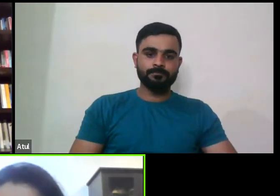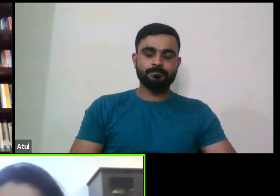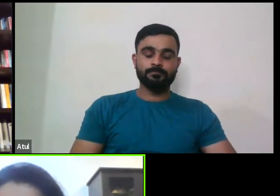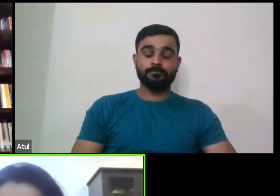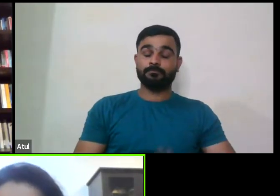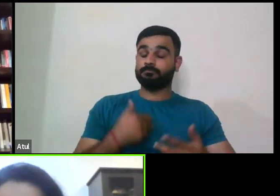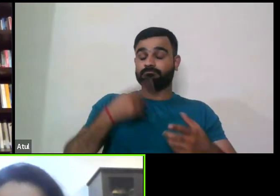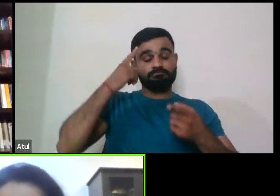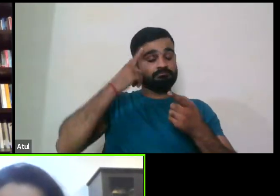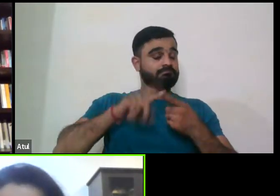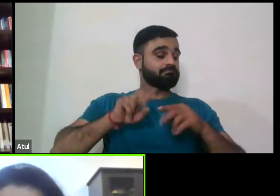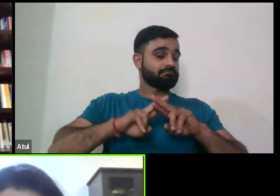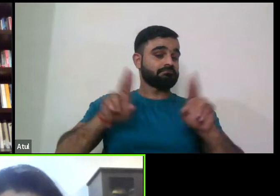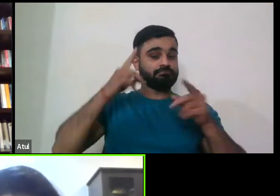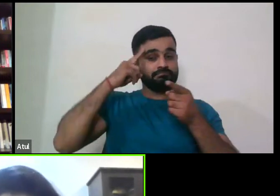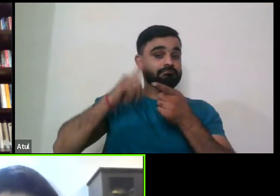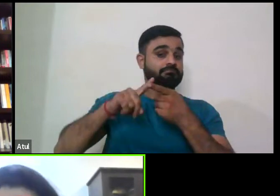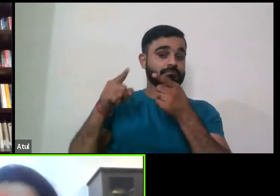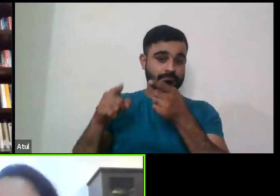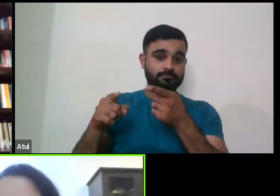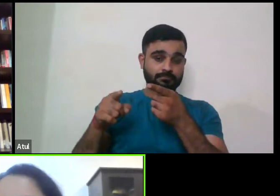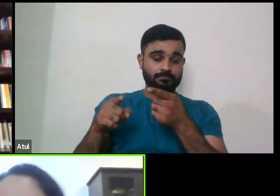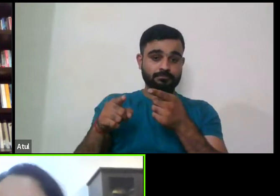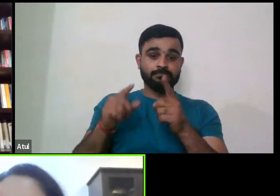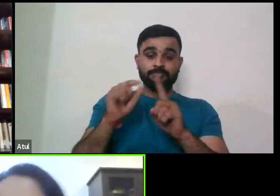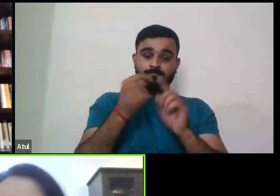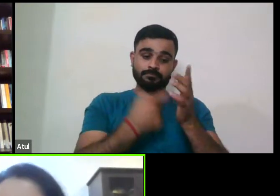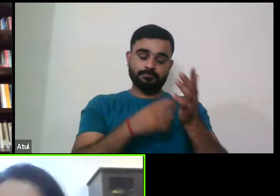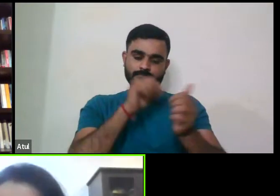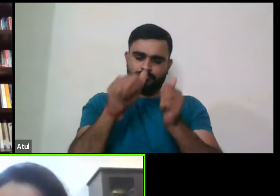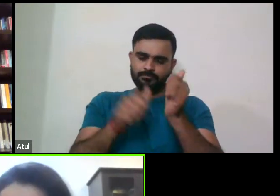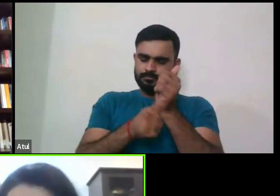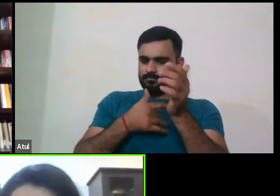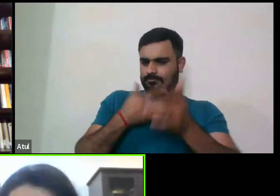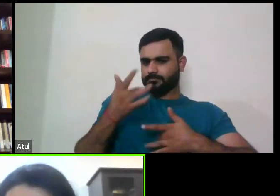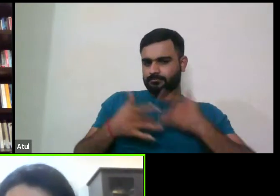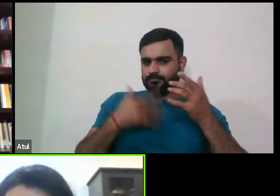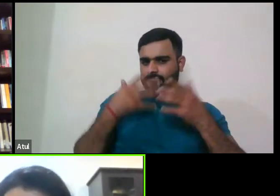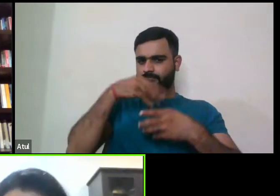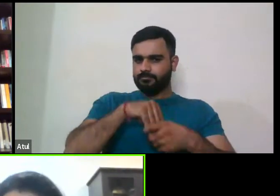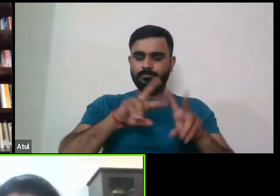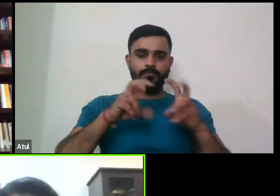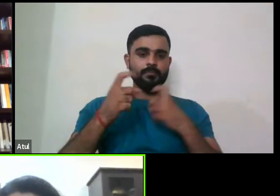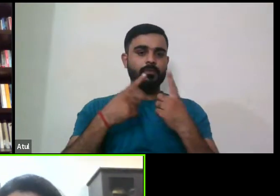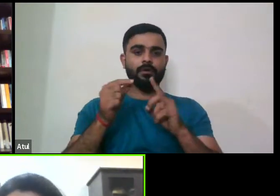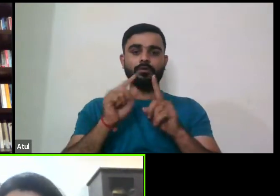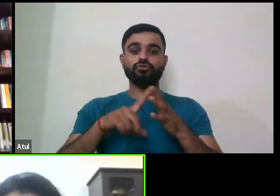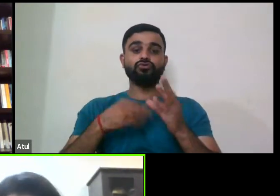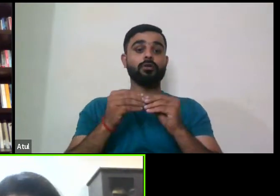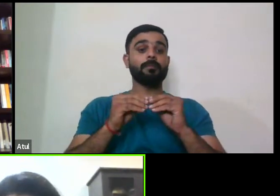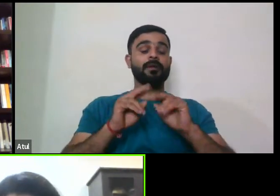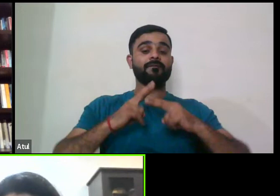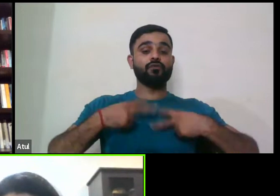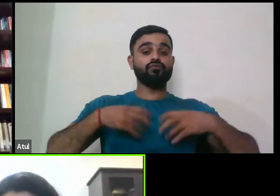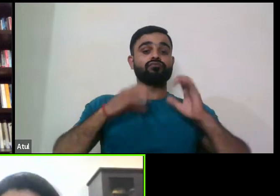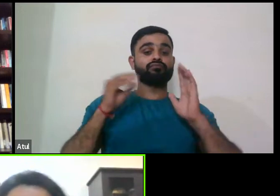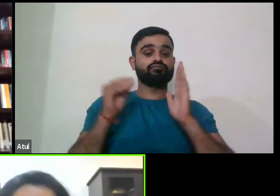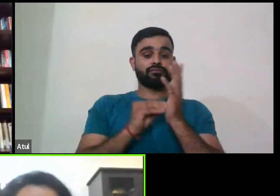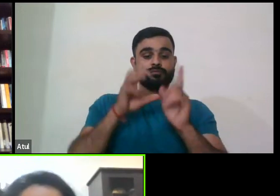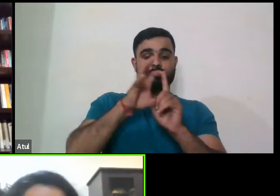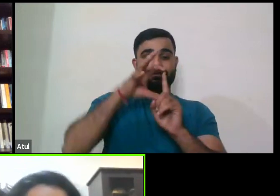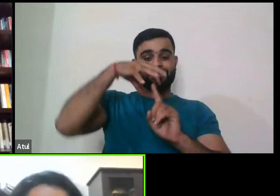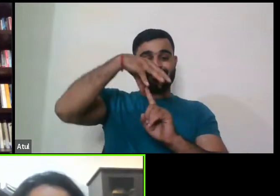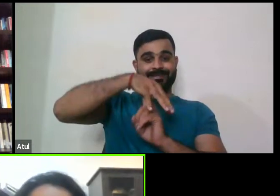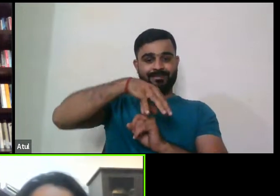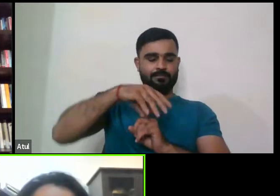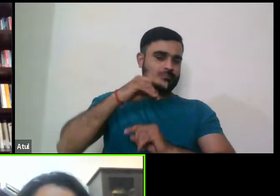I completely agree with you. Just to probe on that a little bit more, when you talk about a permanent constitution division, are